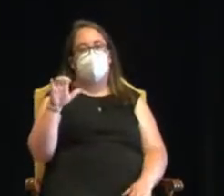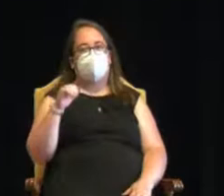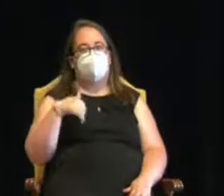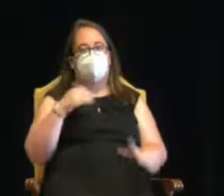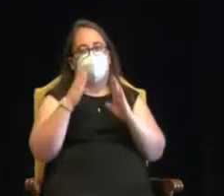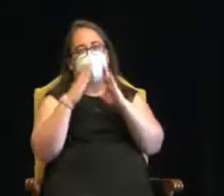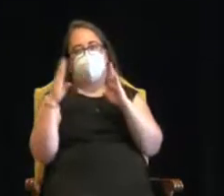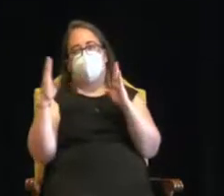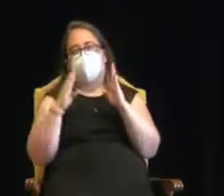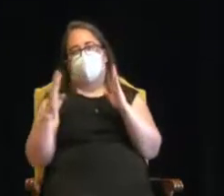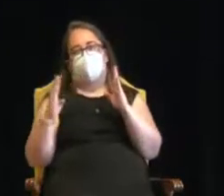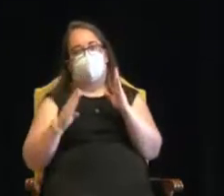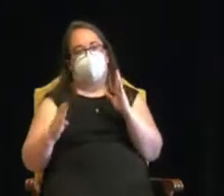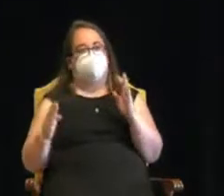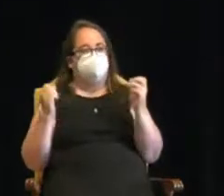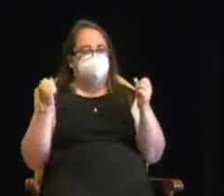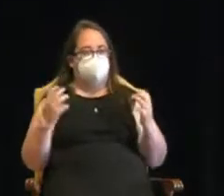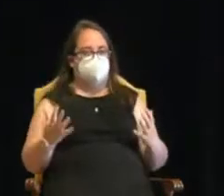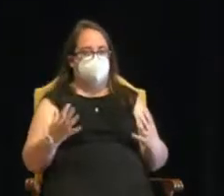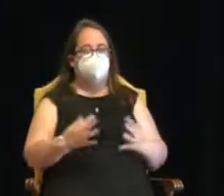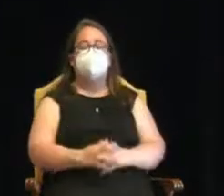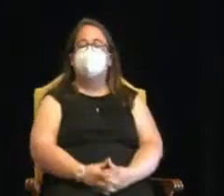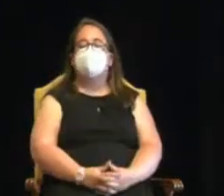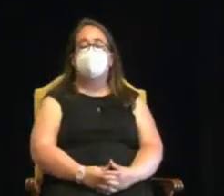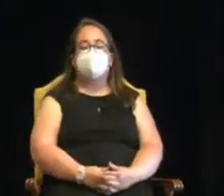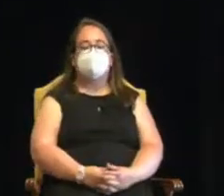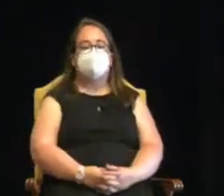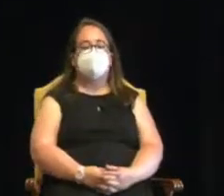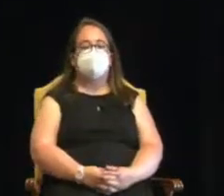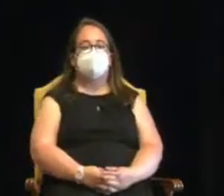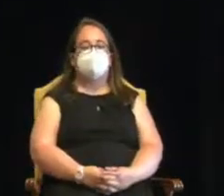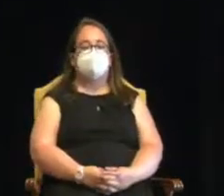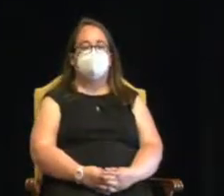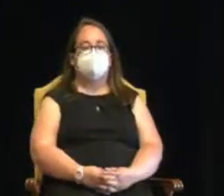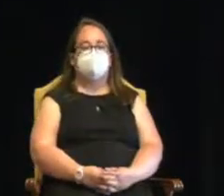the different titles out there. So with that said,